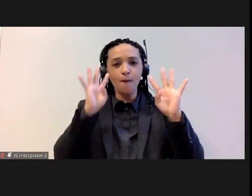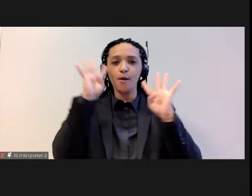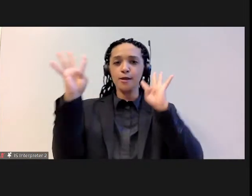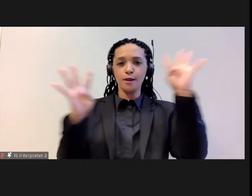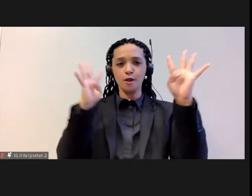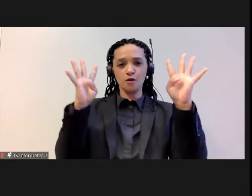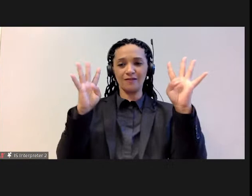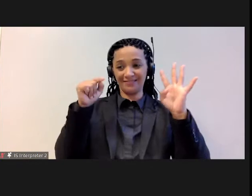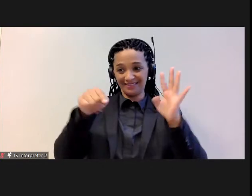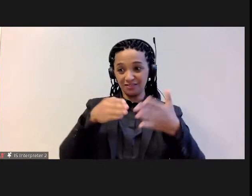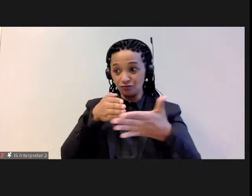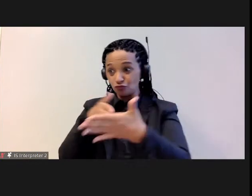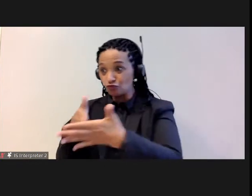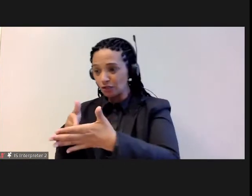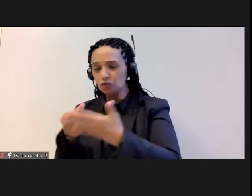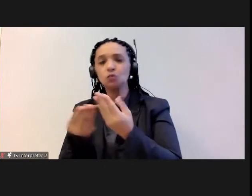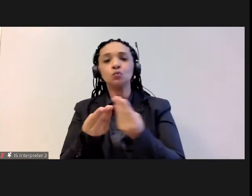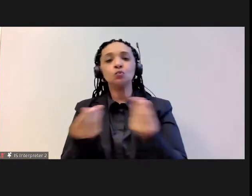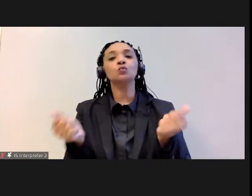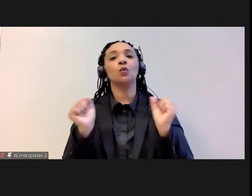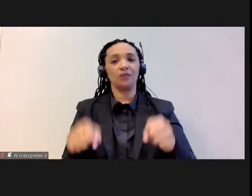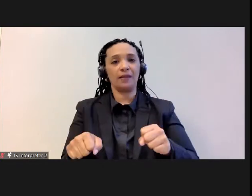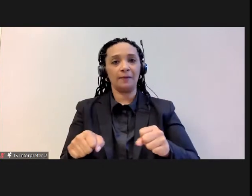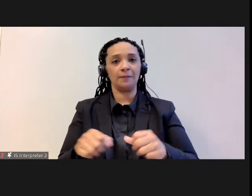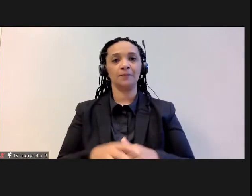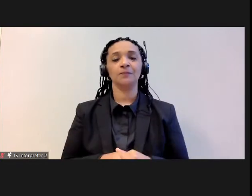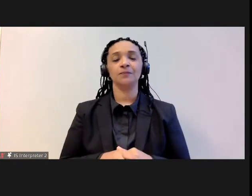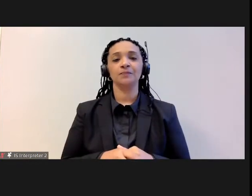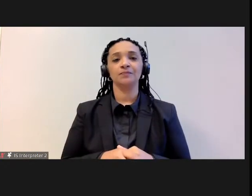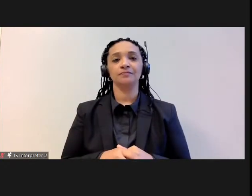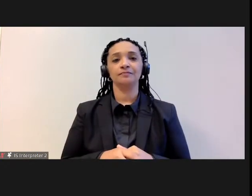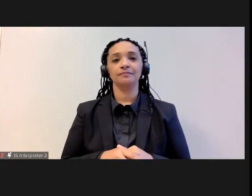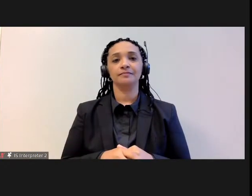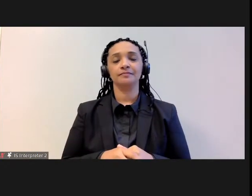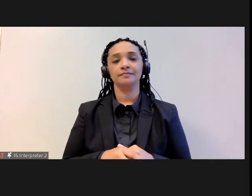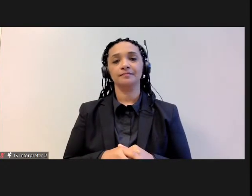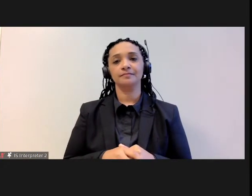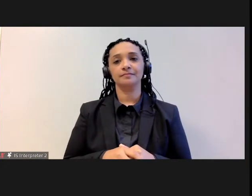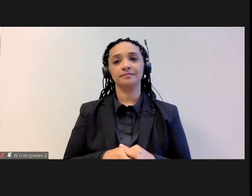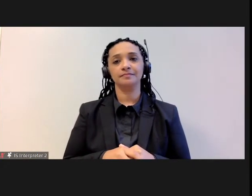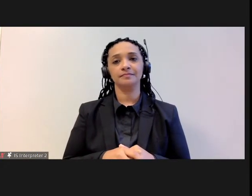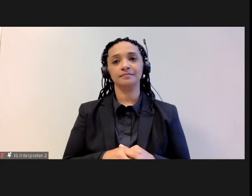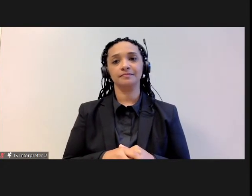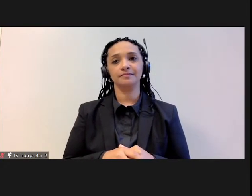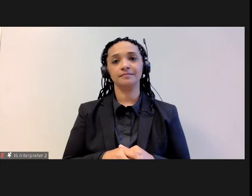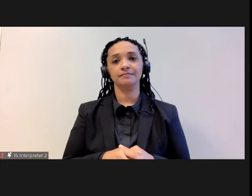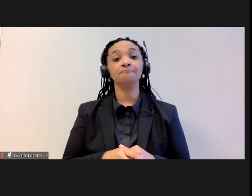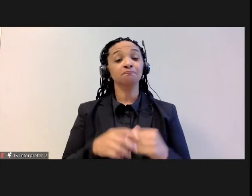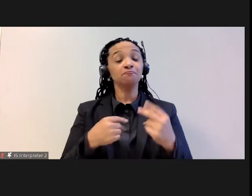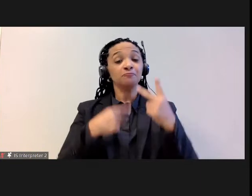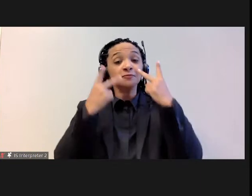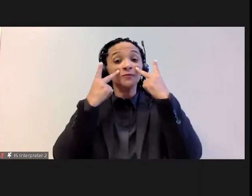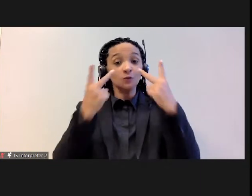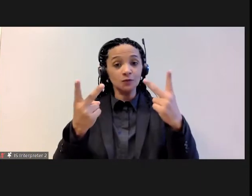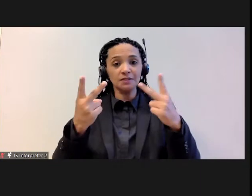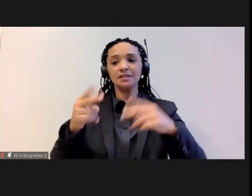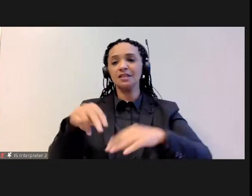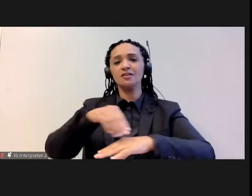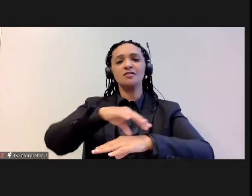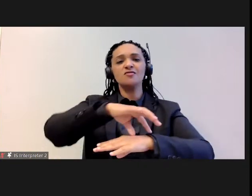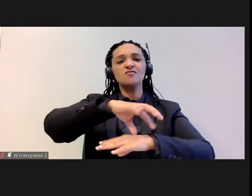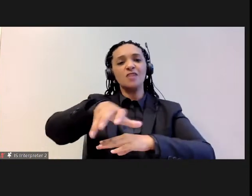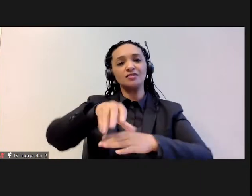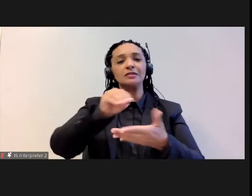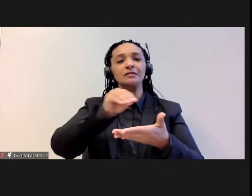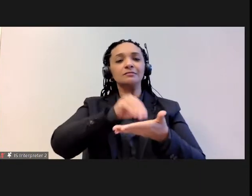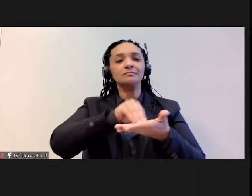the challenges in that area. And again, when you look into our setups in the national statistical offices or in the